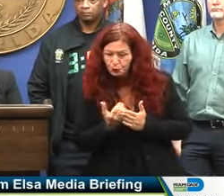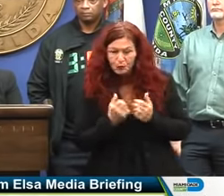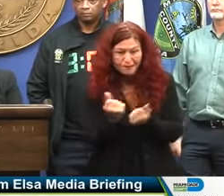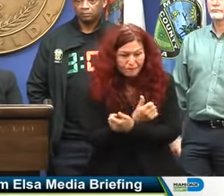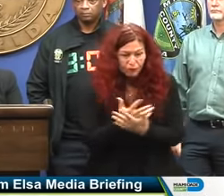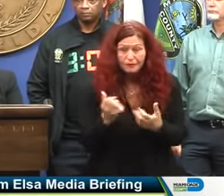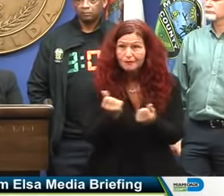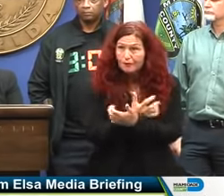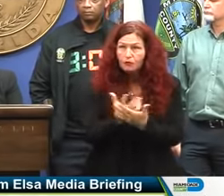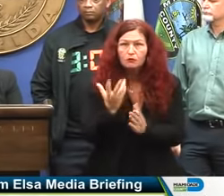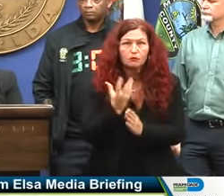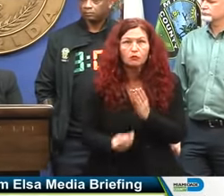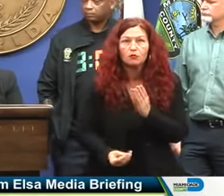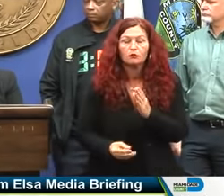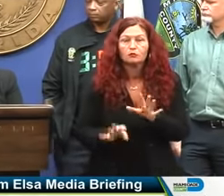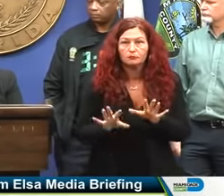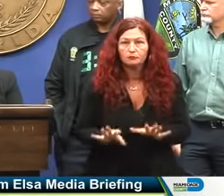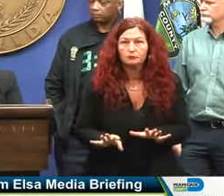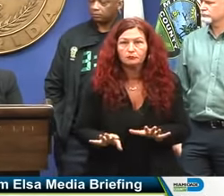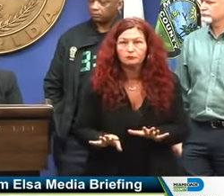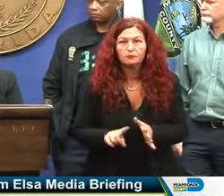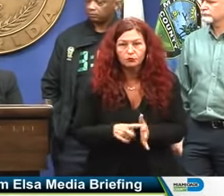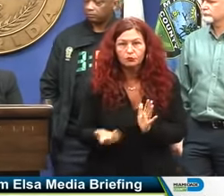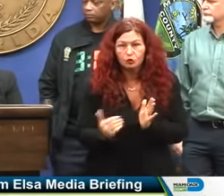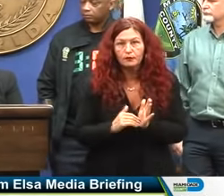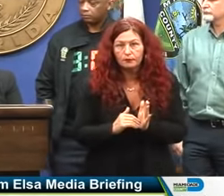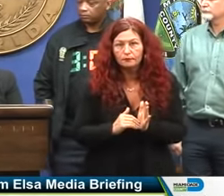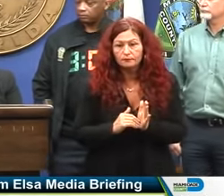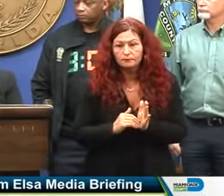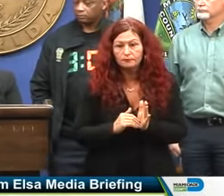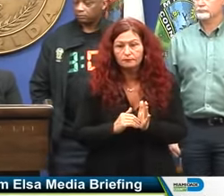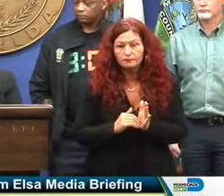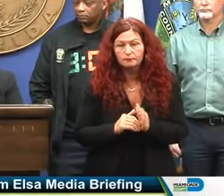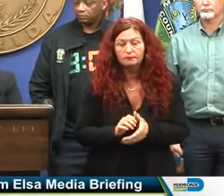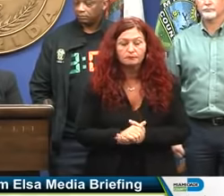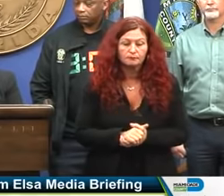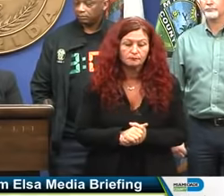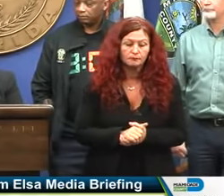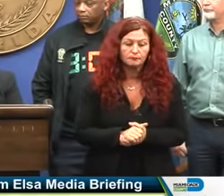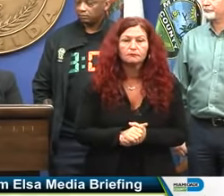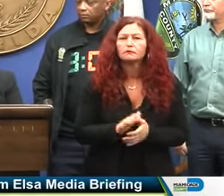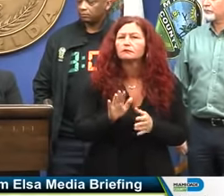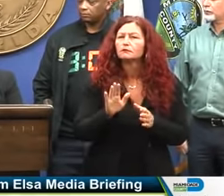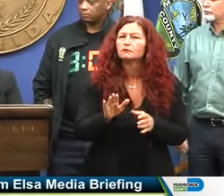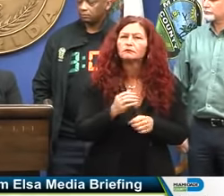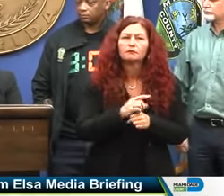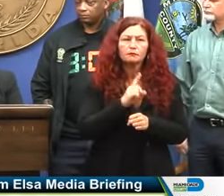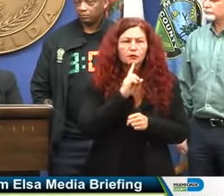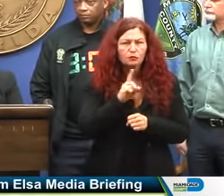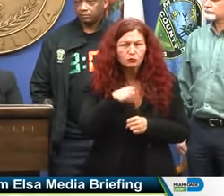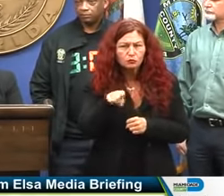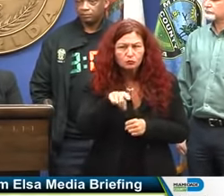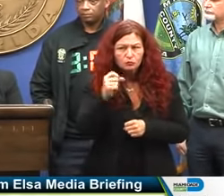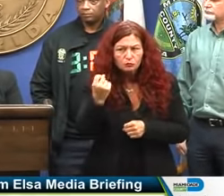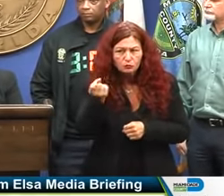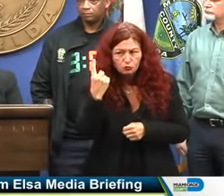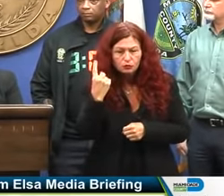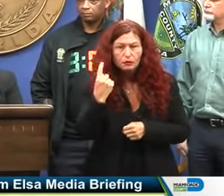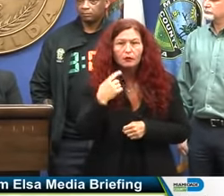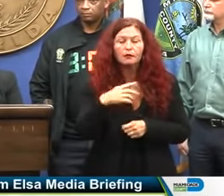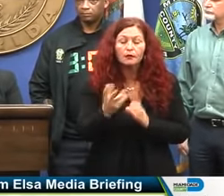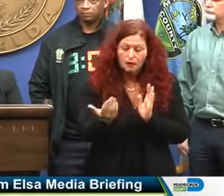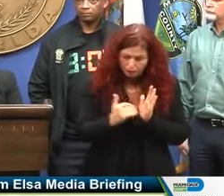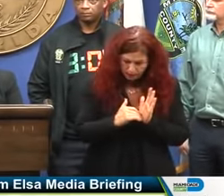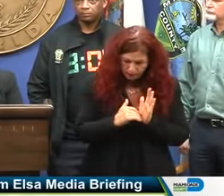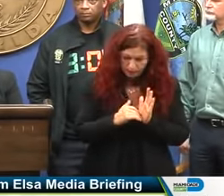to stress once again that we took every action that we possibly could to search for any